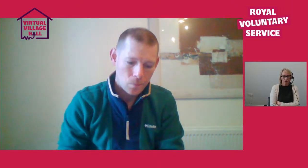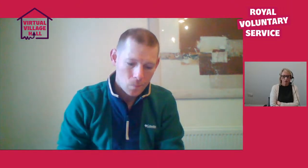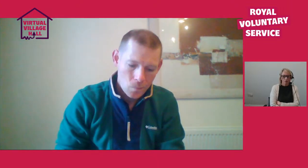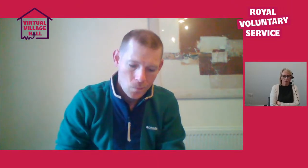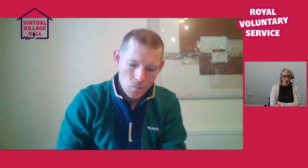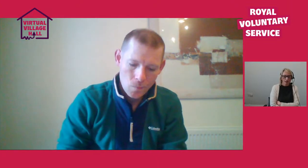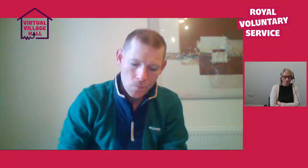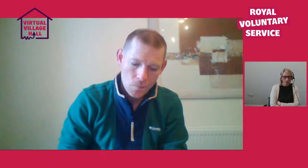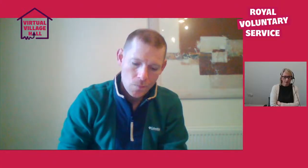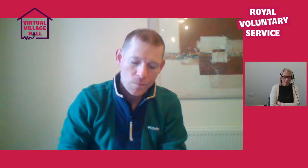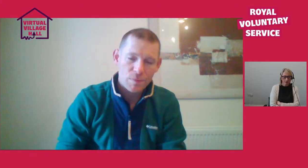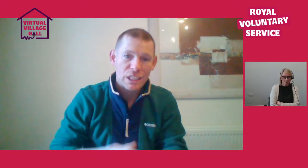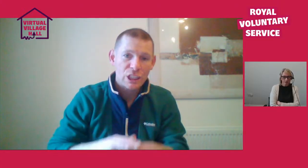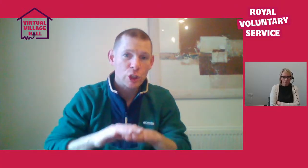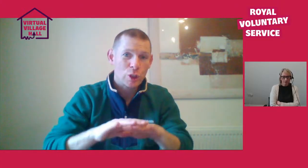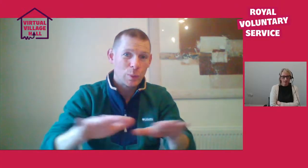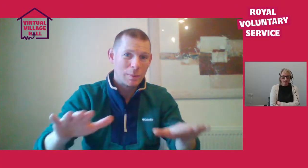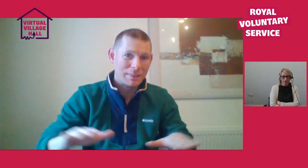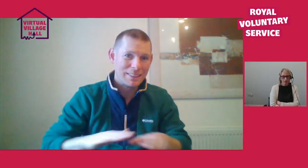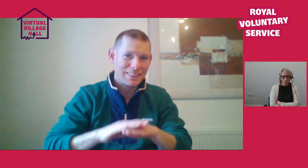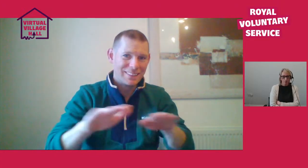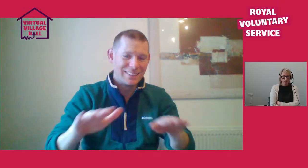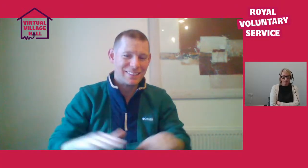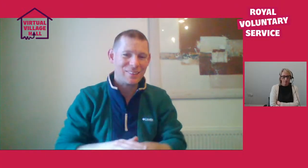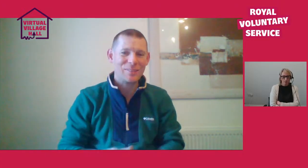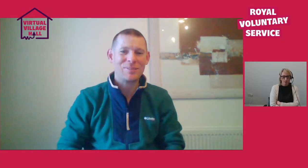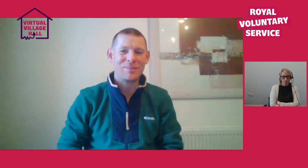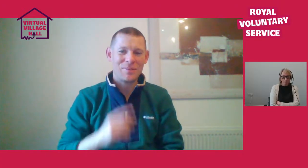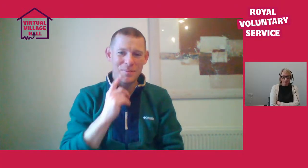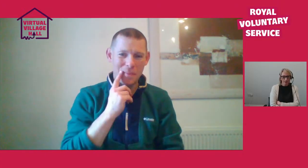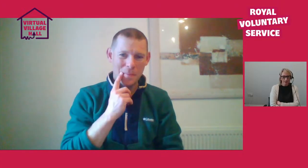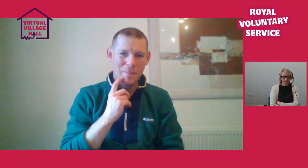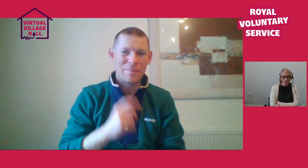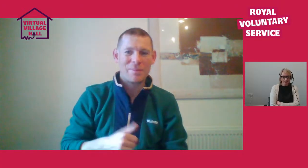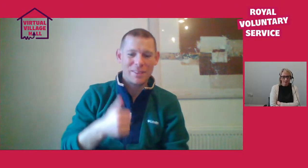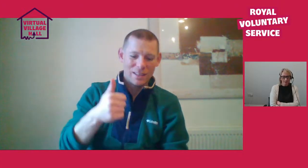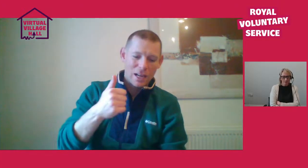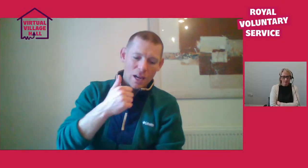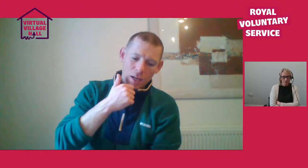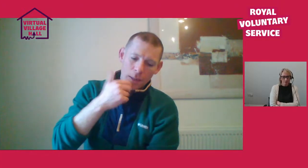Yes, and we're on number 7. Number 7 was swimming.